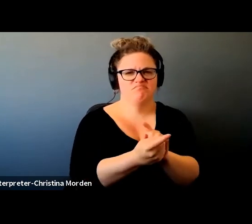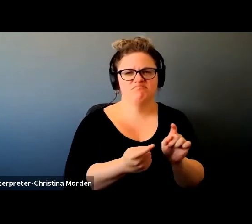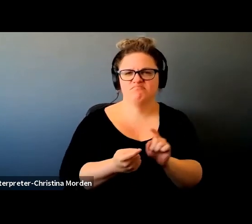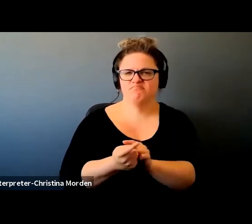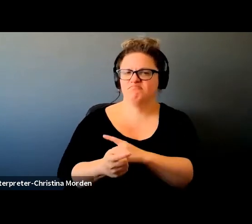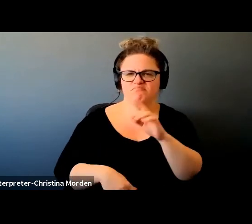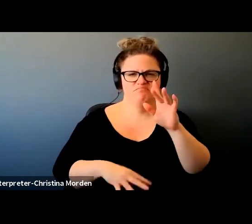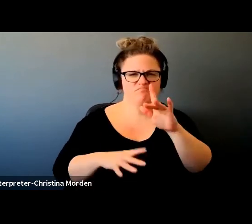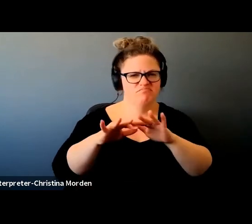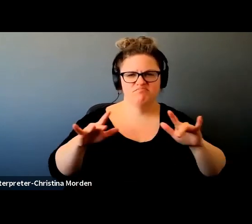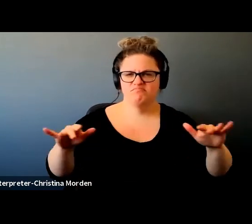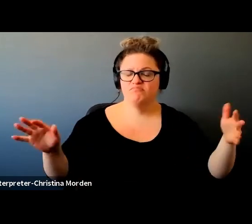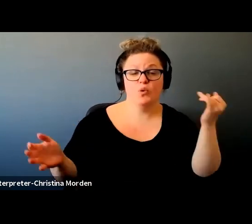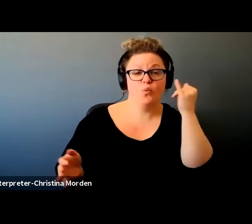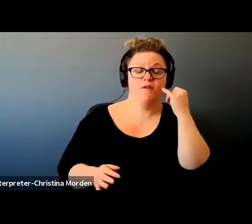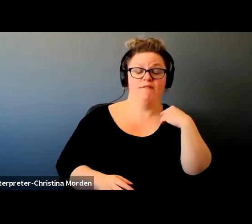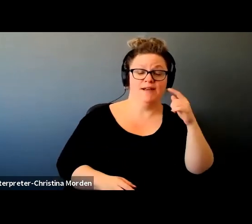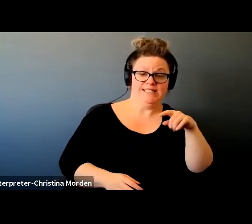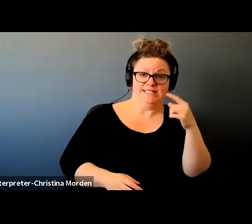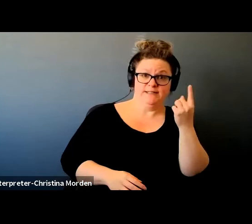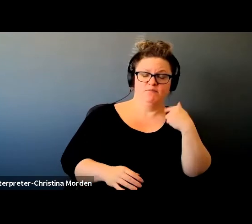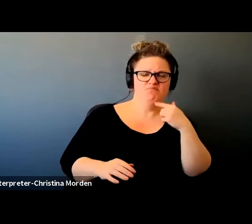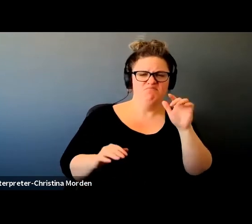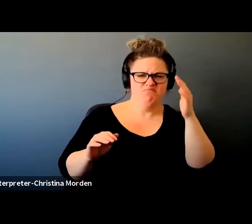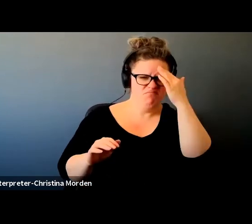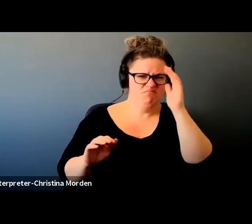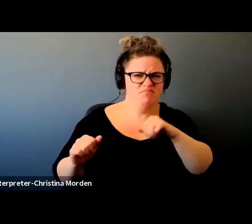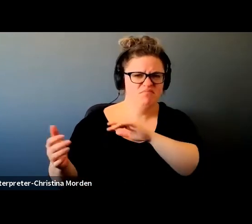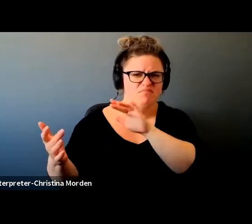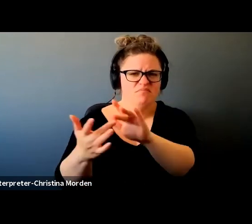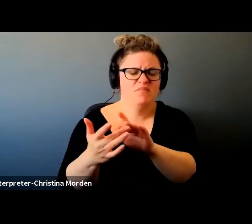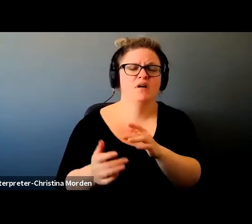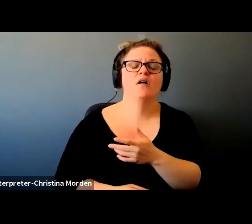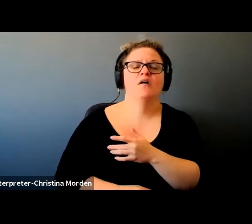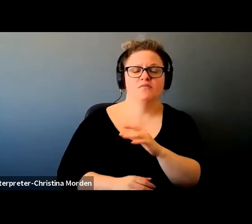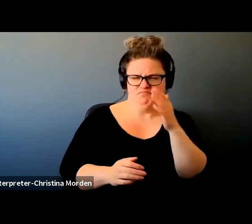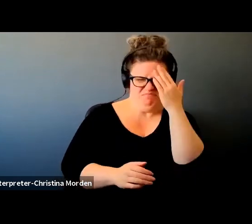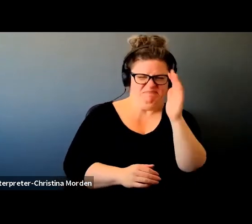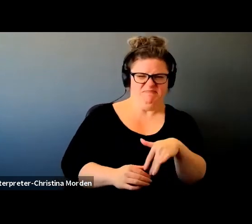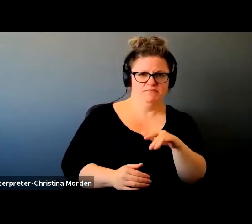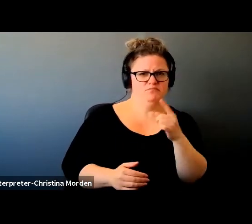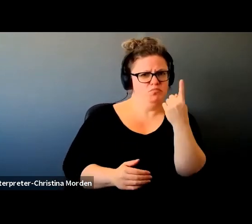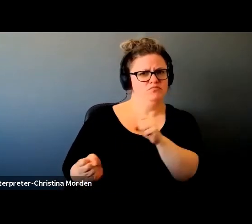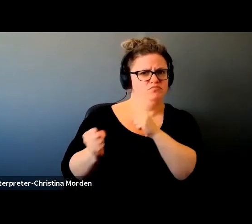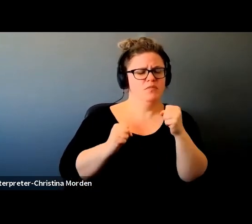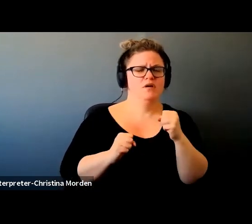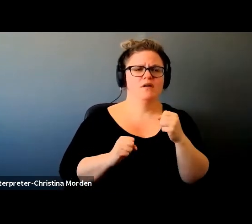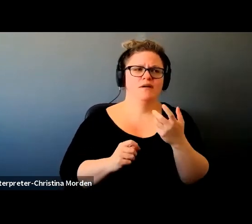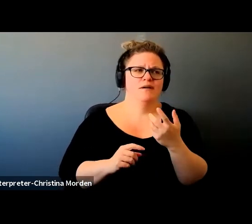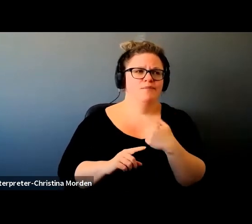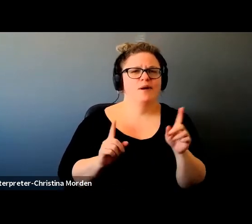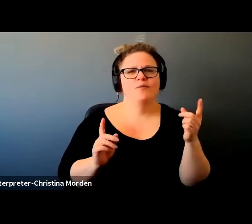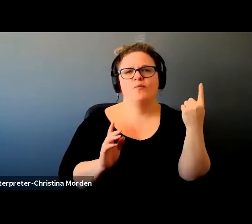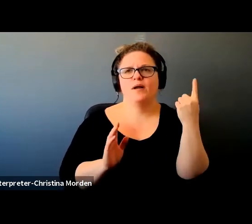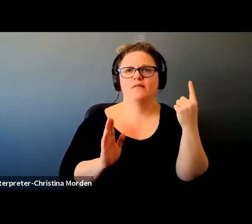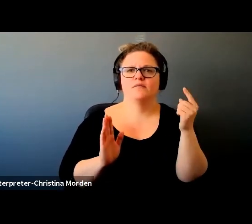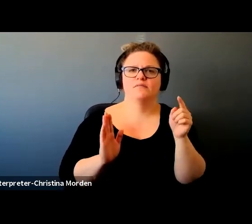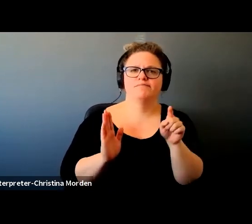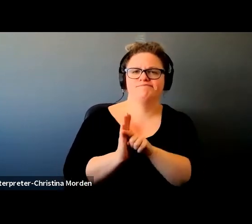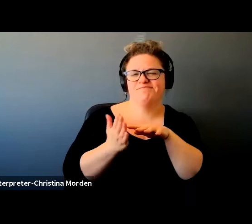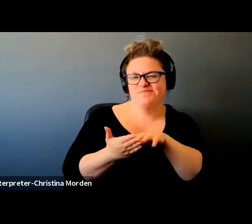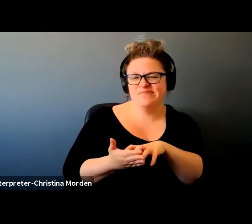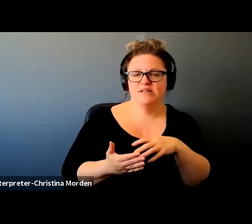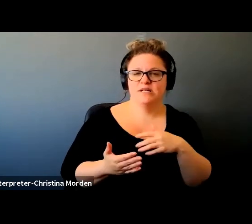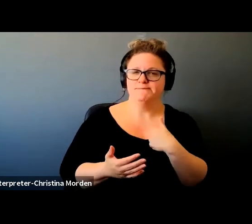community in terms of if I need resources. Not a strength of mine is I don't have close family. That's not